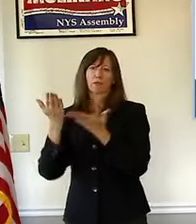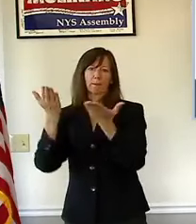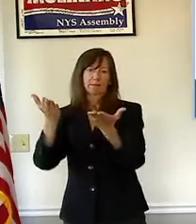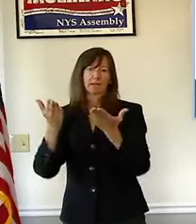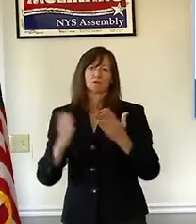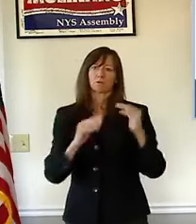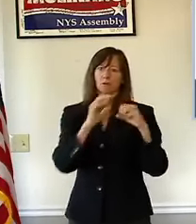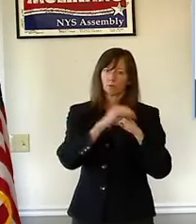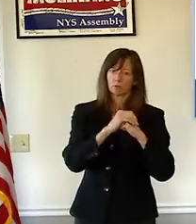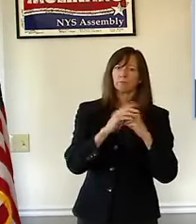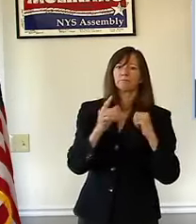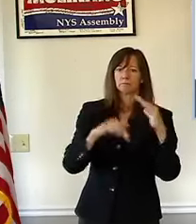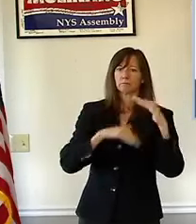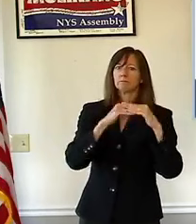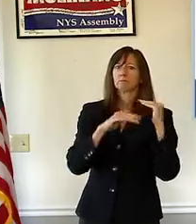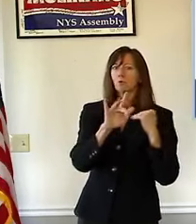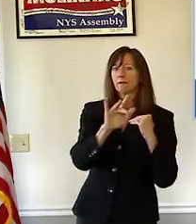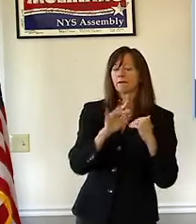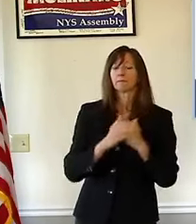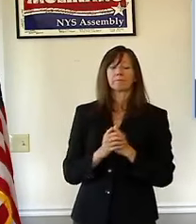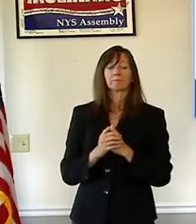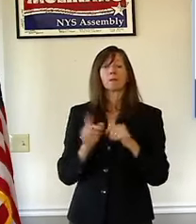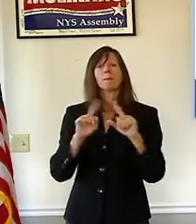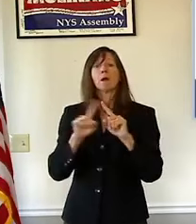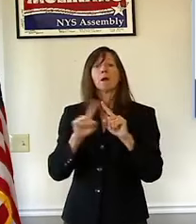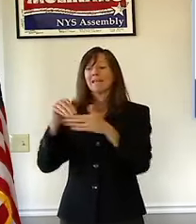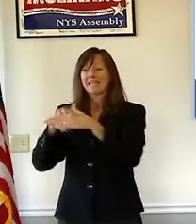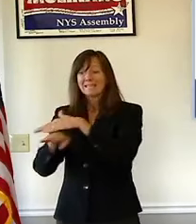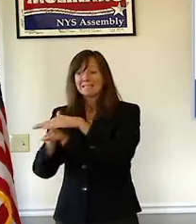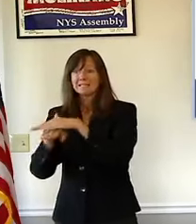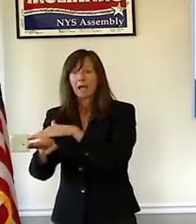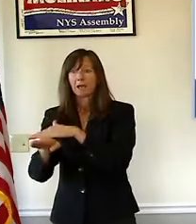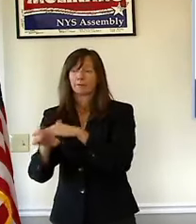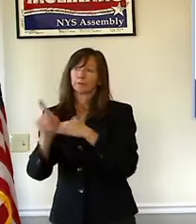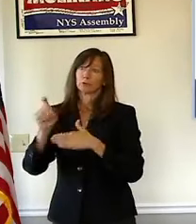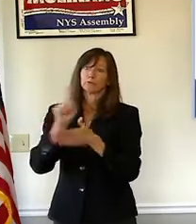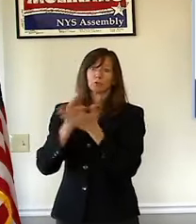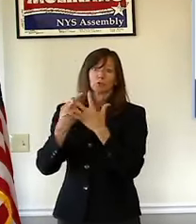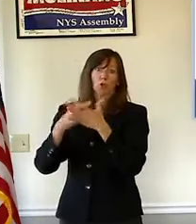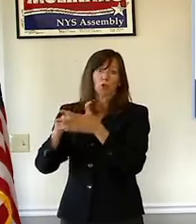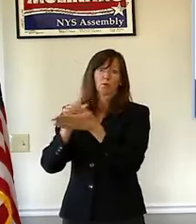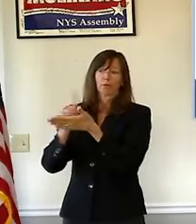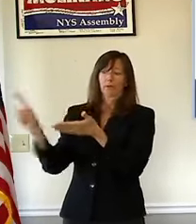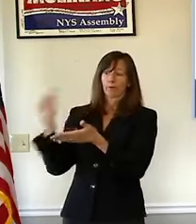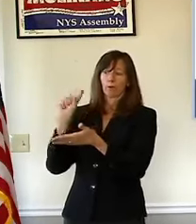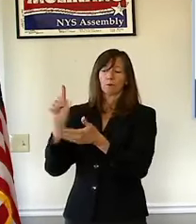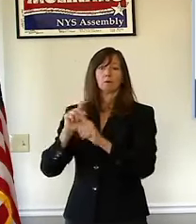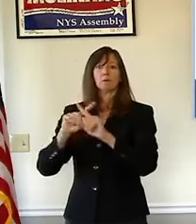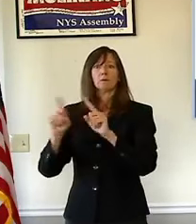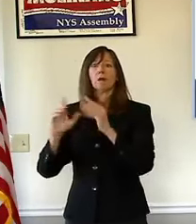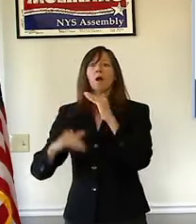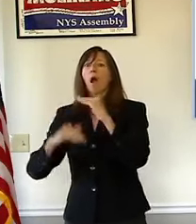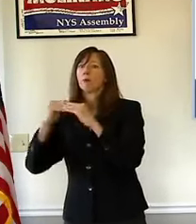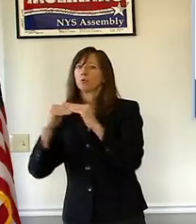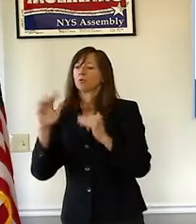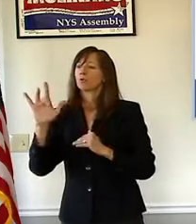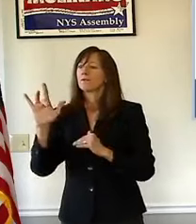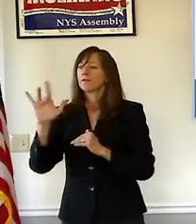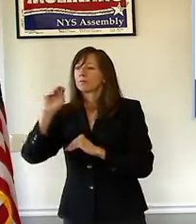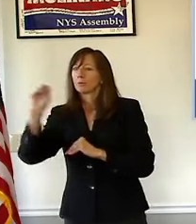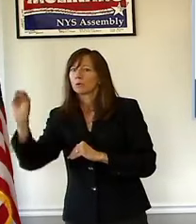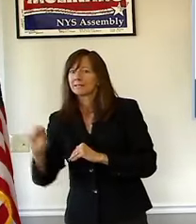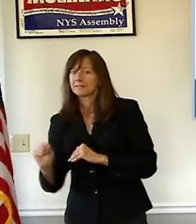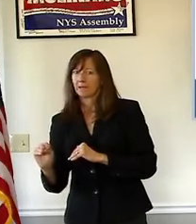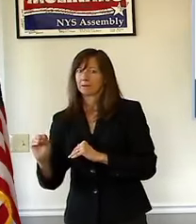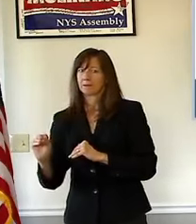services could have begun about a week ago at 25% capacity. So at 25% capacity